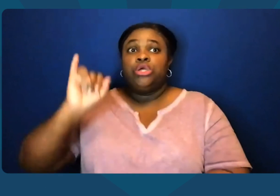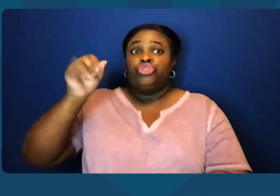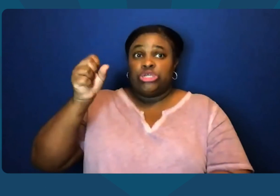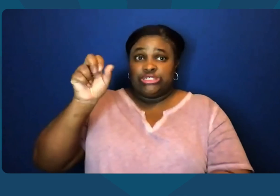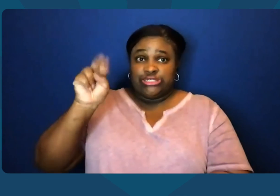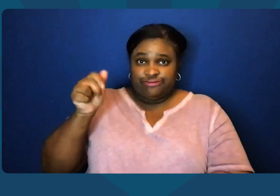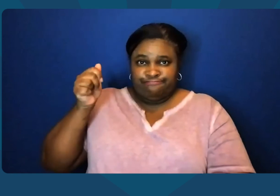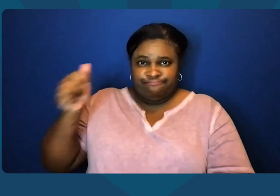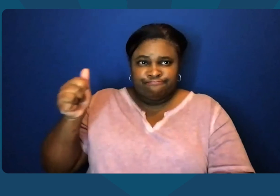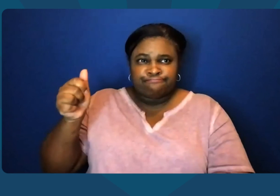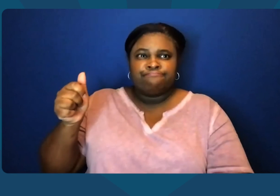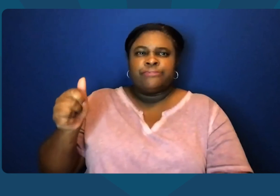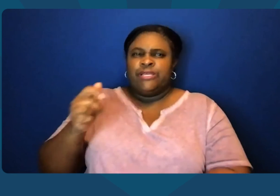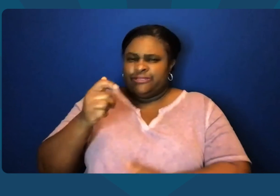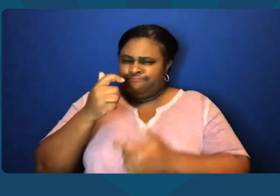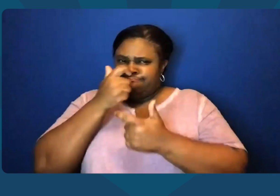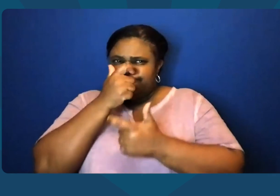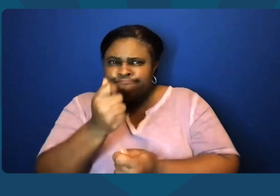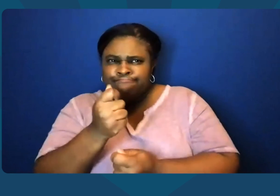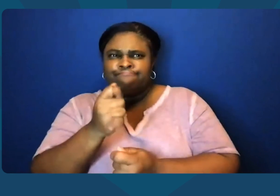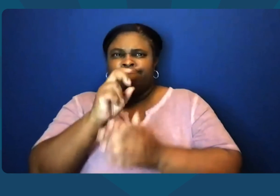Justin intends to bring principled,